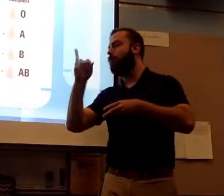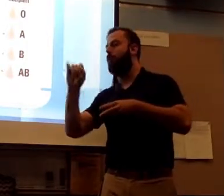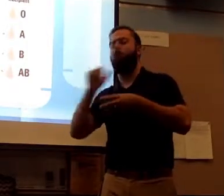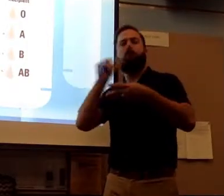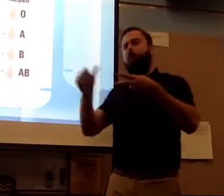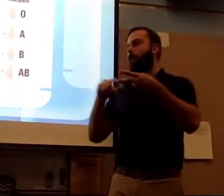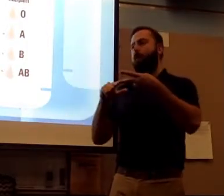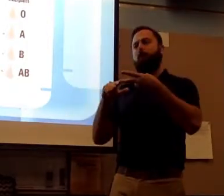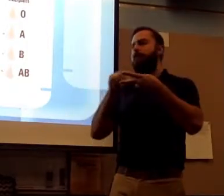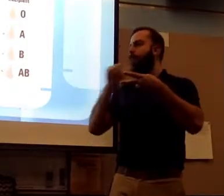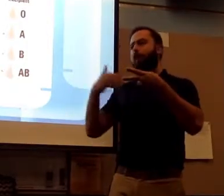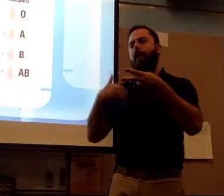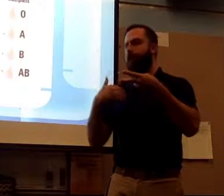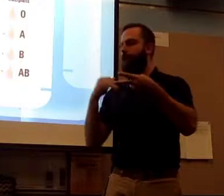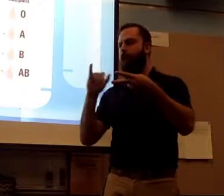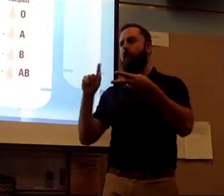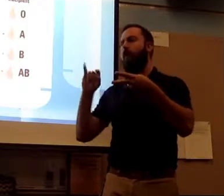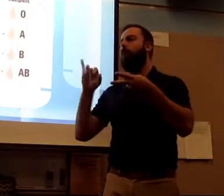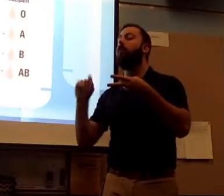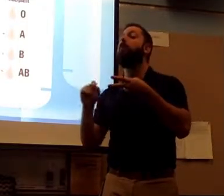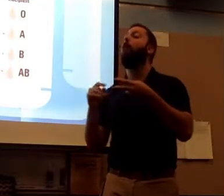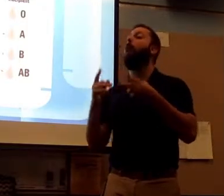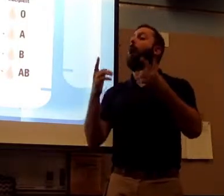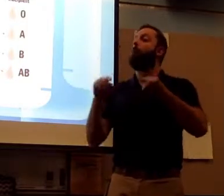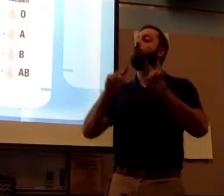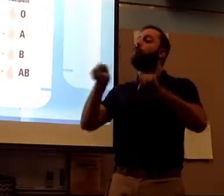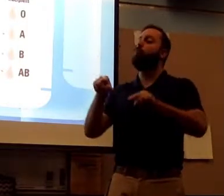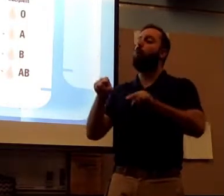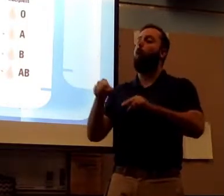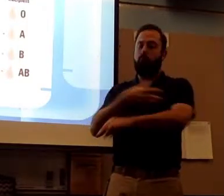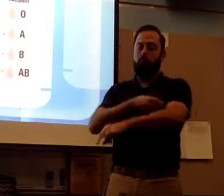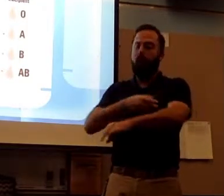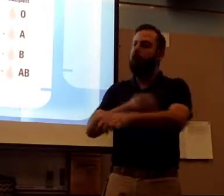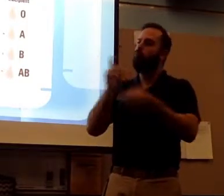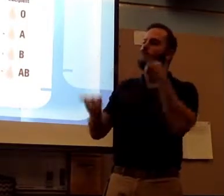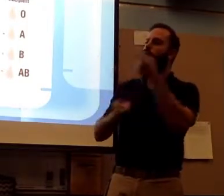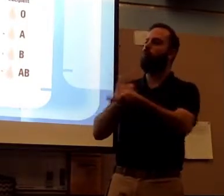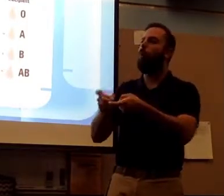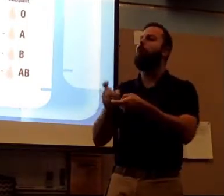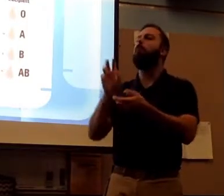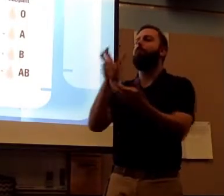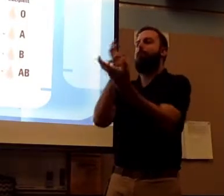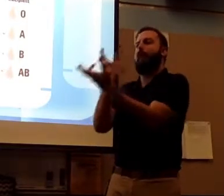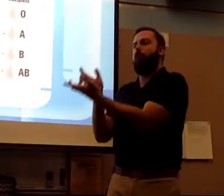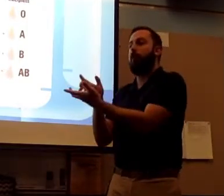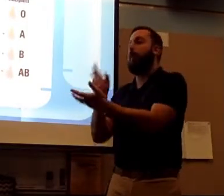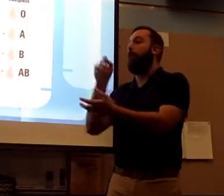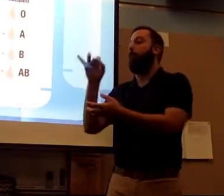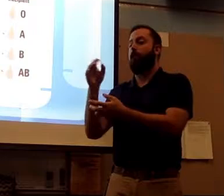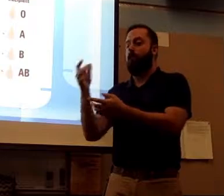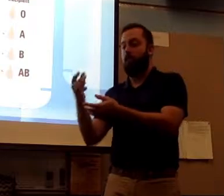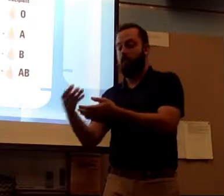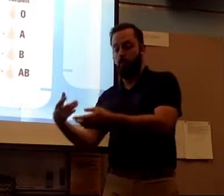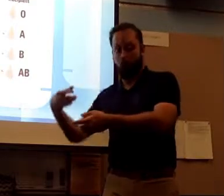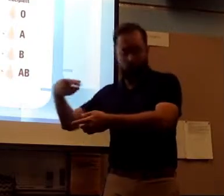when you're donating blood, you have to be sure that you match it, because if you don't, the body thinks it's like a foreign invader